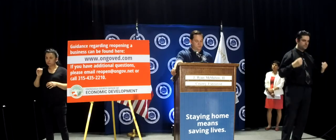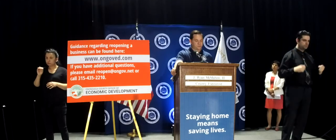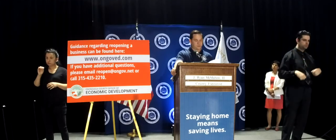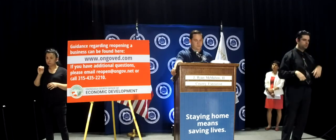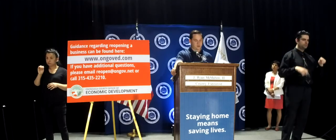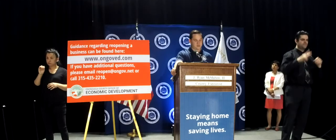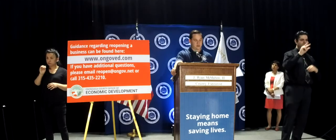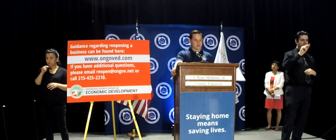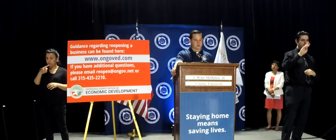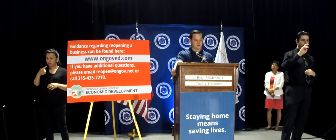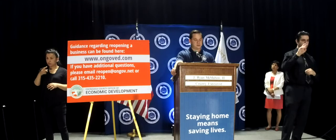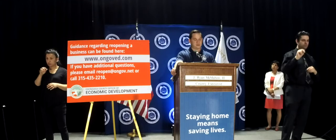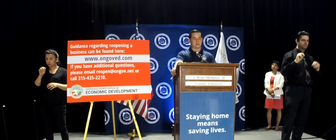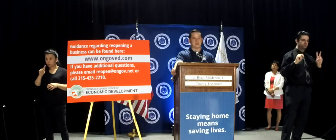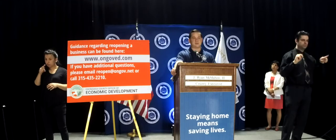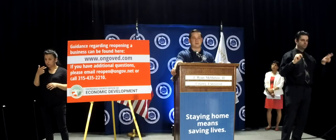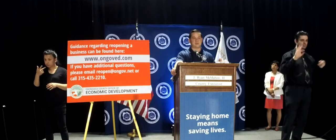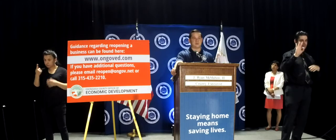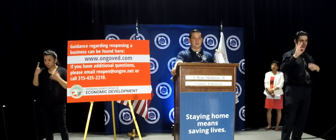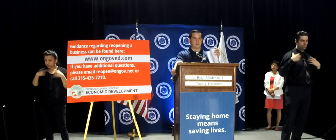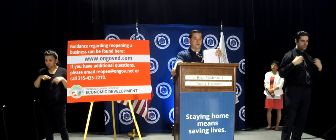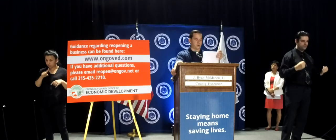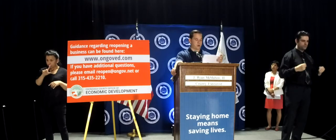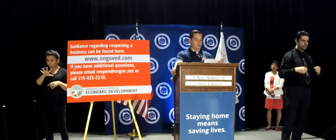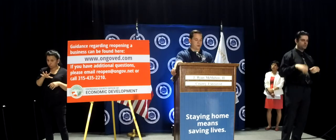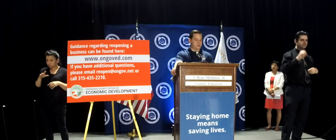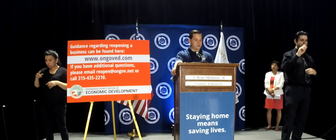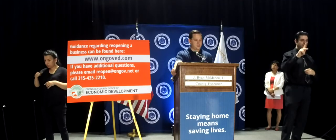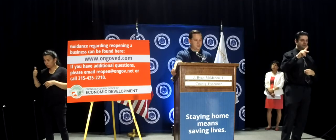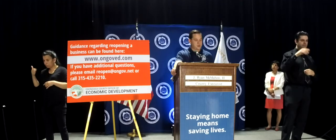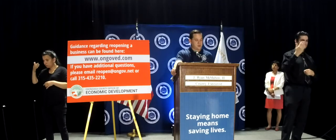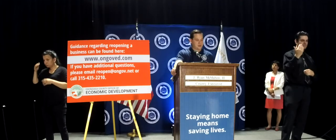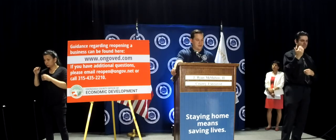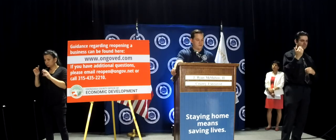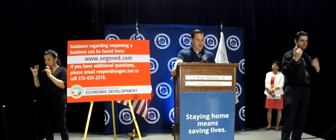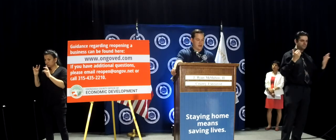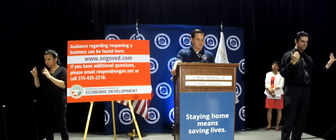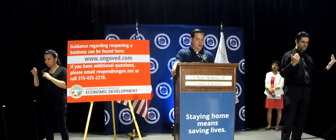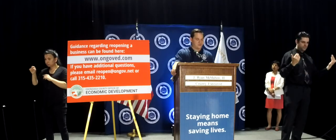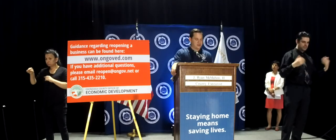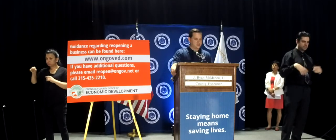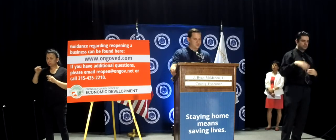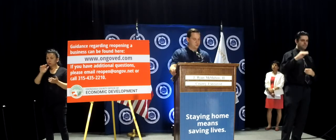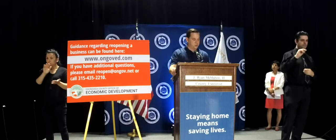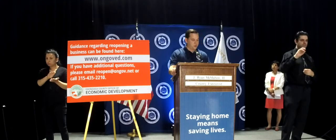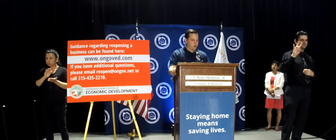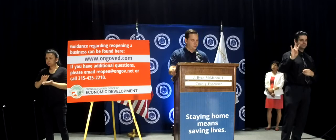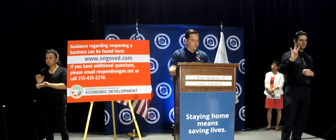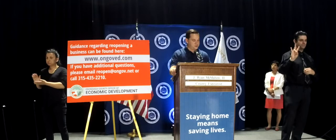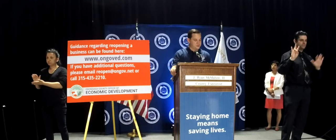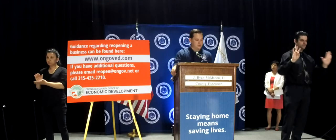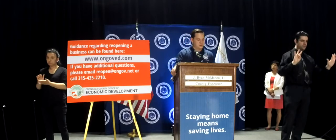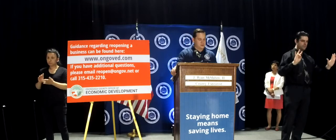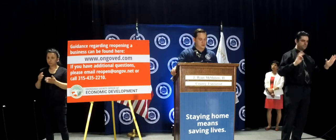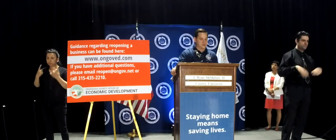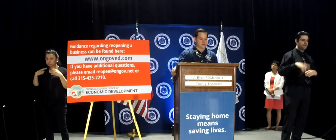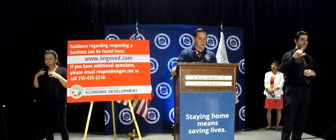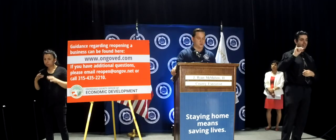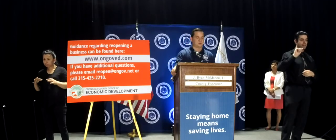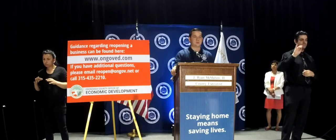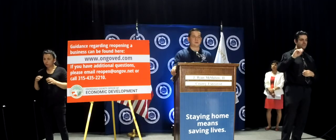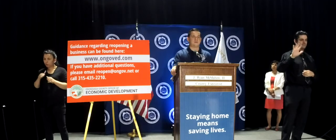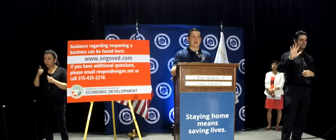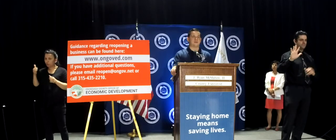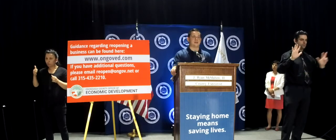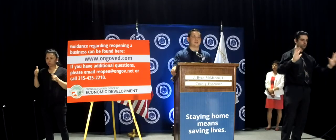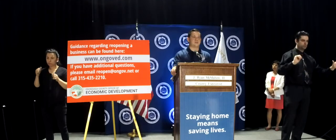recoveries. Marcellus, 7 cases, 5 recoveries. Lafayette, 5 cases, 3 recoveries.